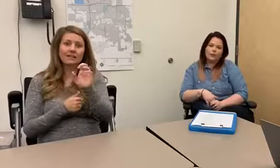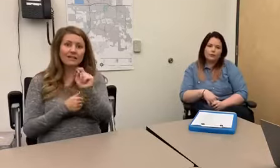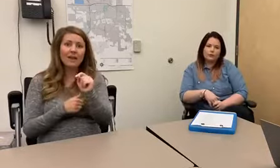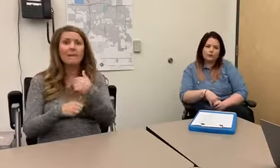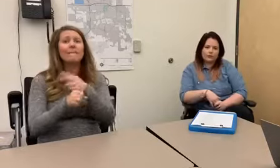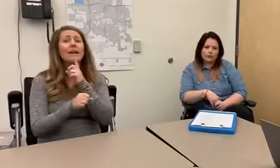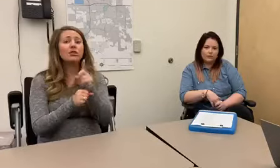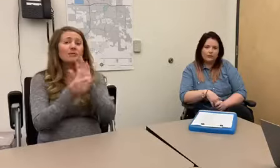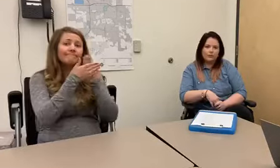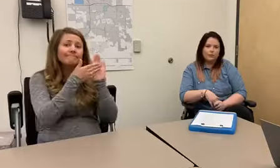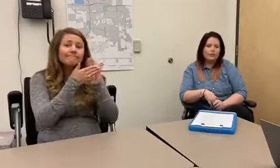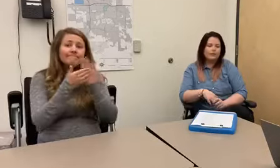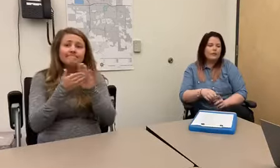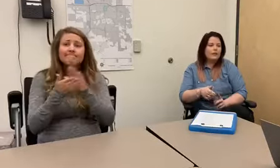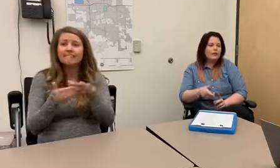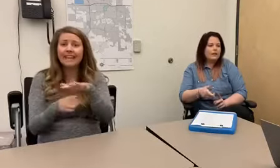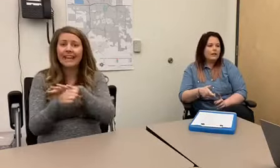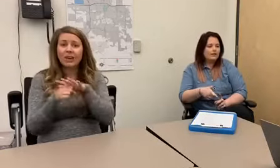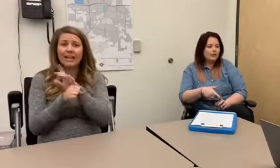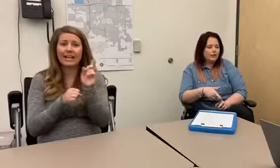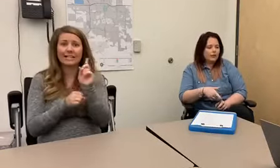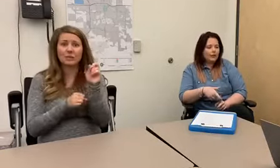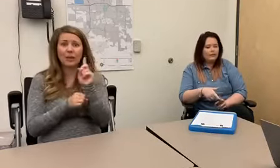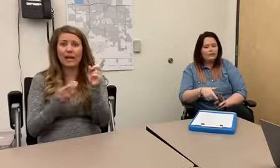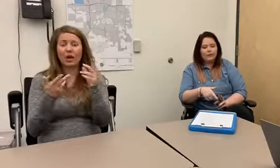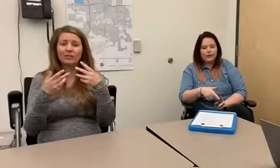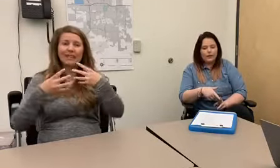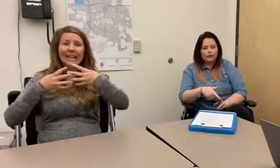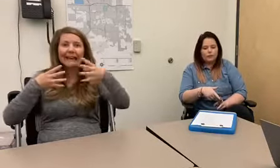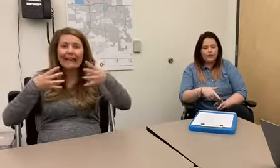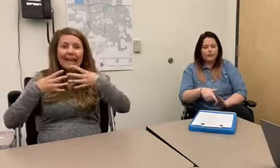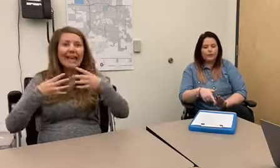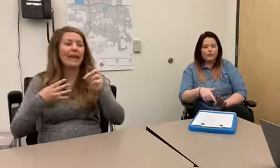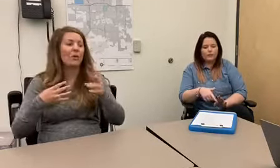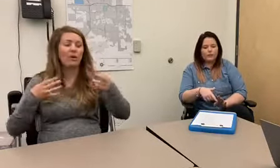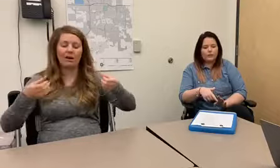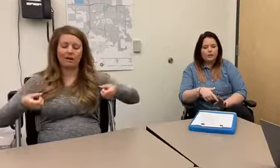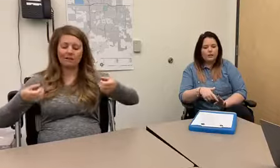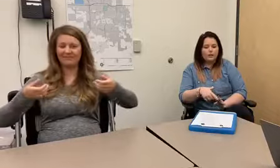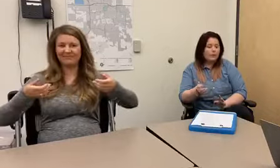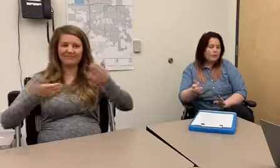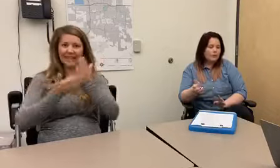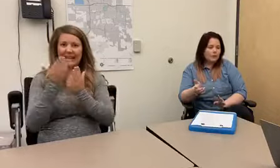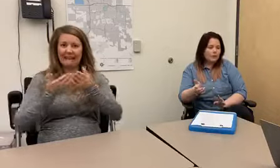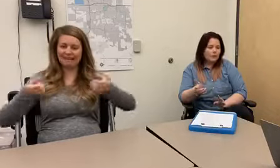high-touch surfaces in the pools, like your gates, handrails, even the pool furniture.